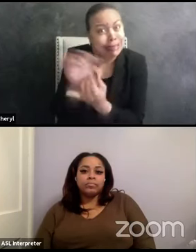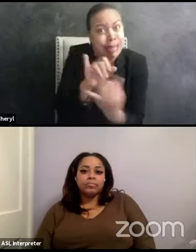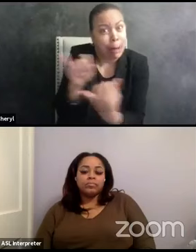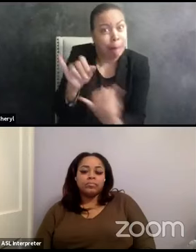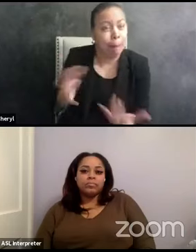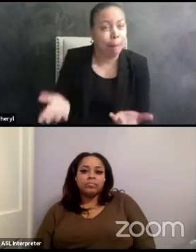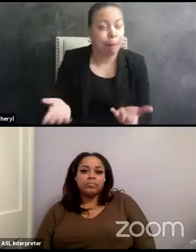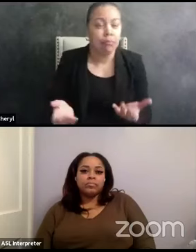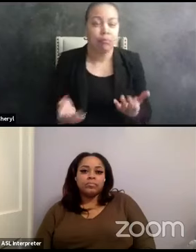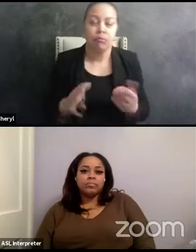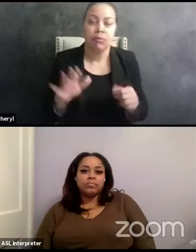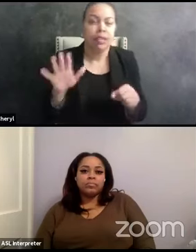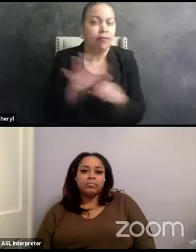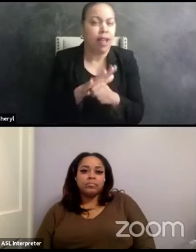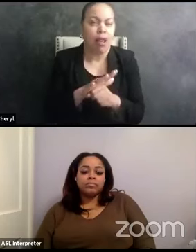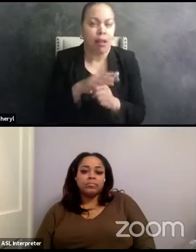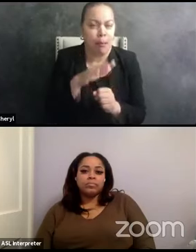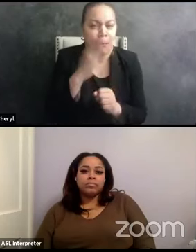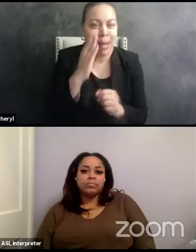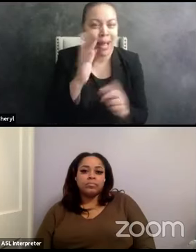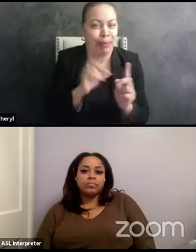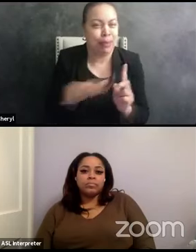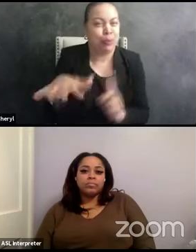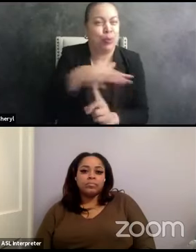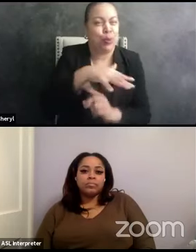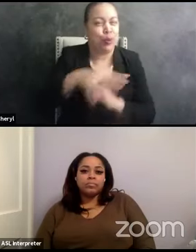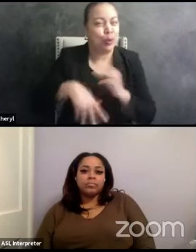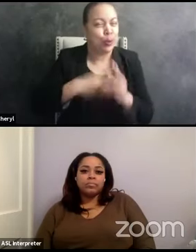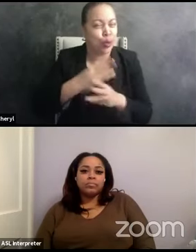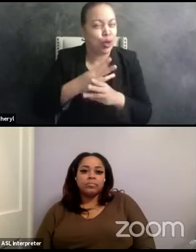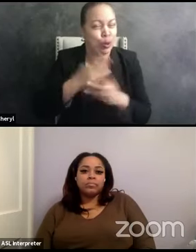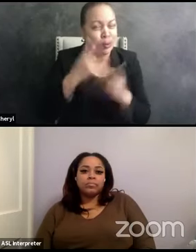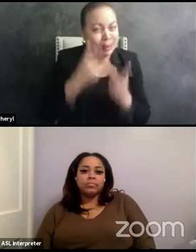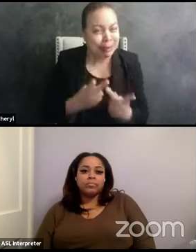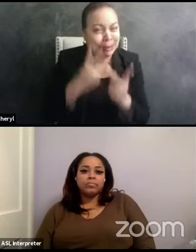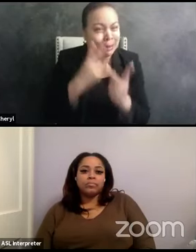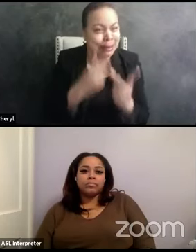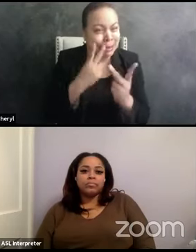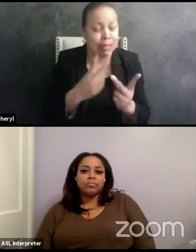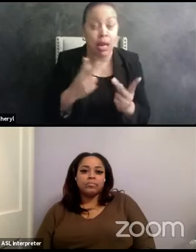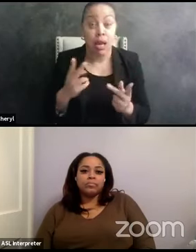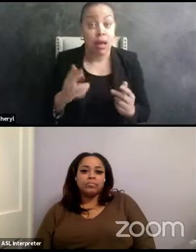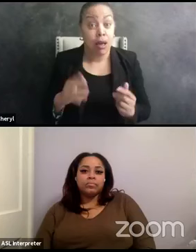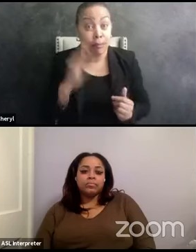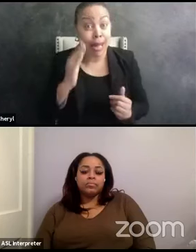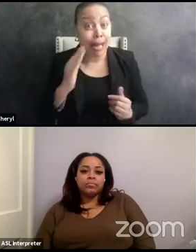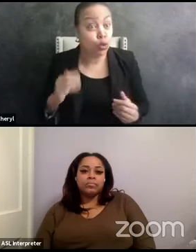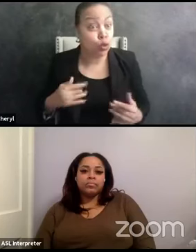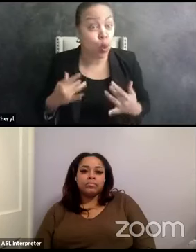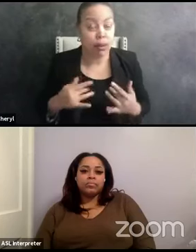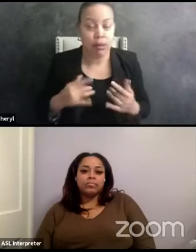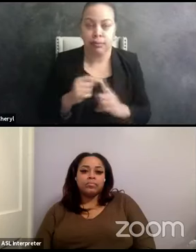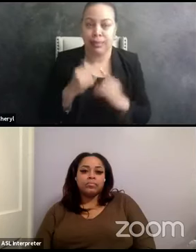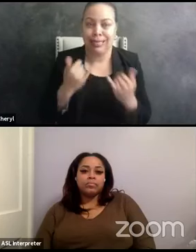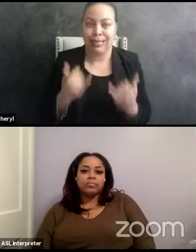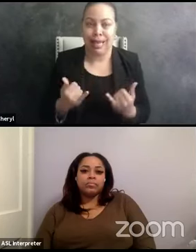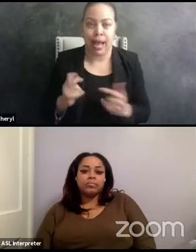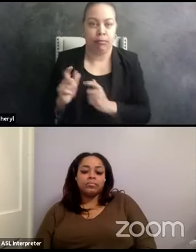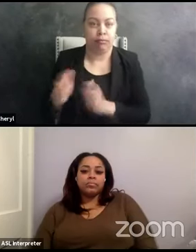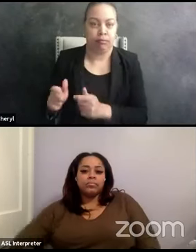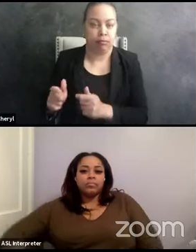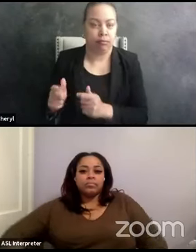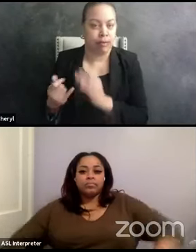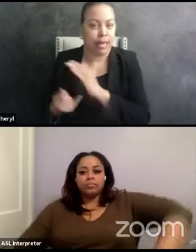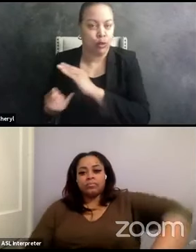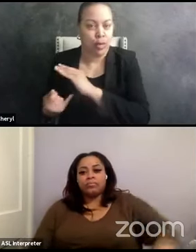with people, with Black people, and Black beauty and joy, and push those connections, especially right now in the pandemic when we are feeling more isolated